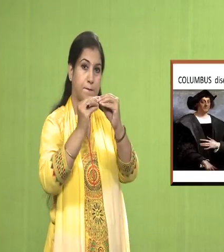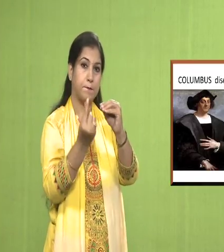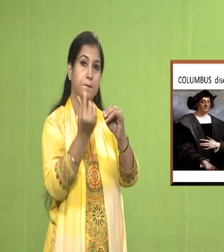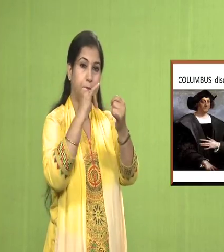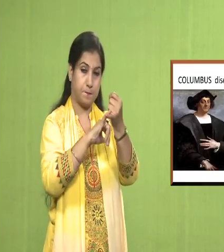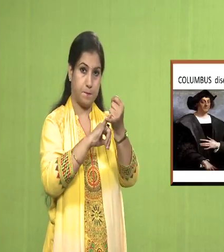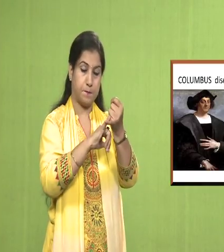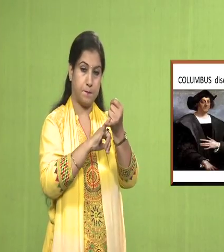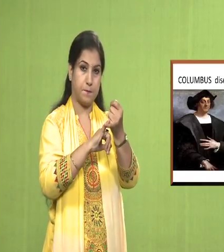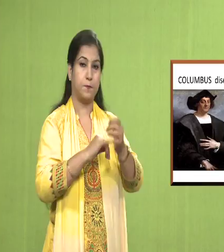Columbus.